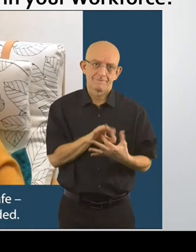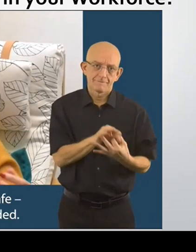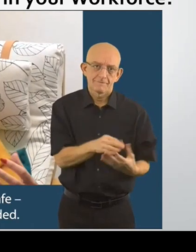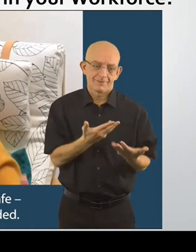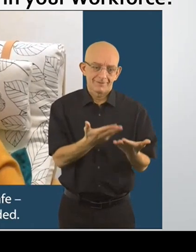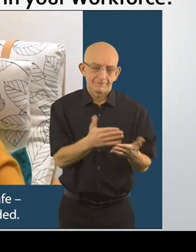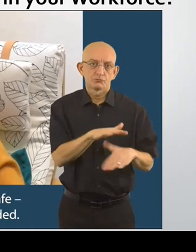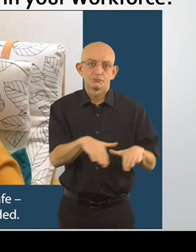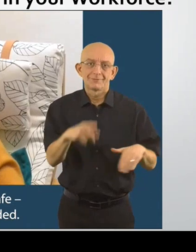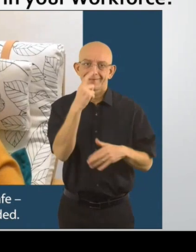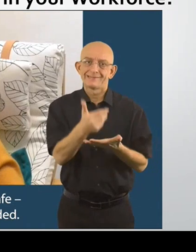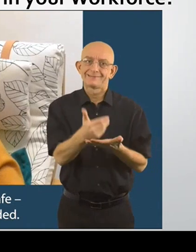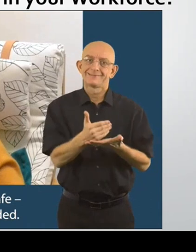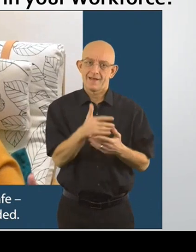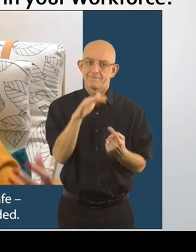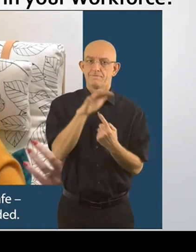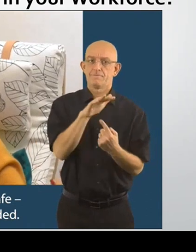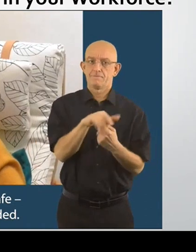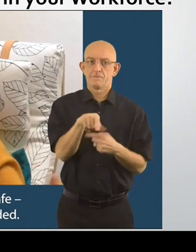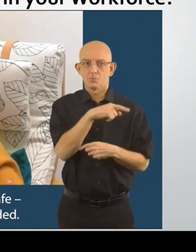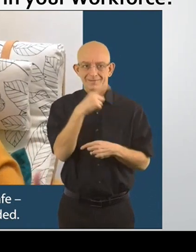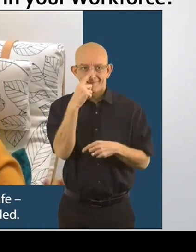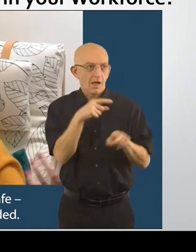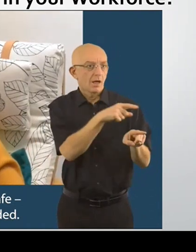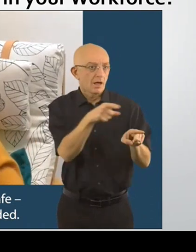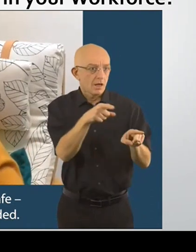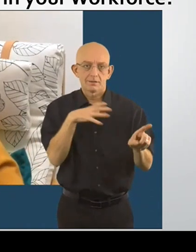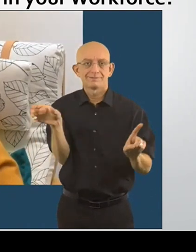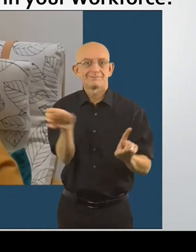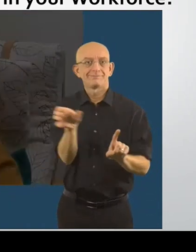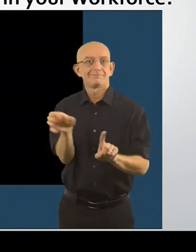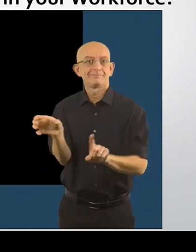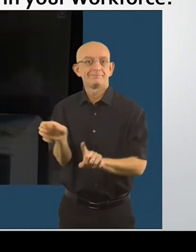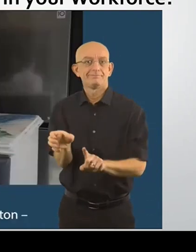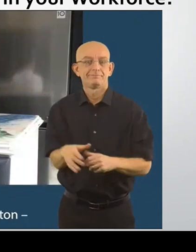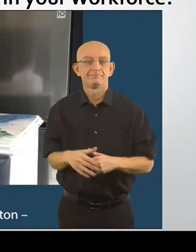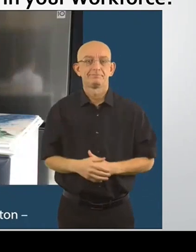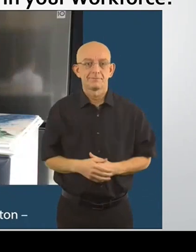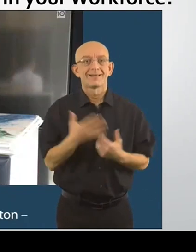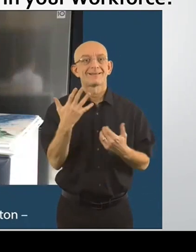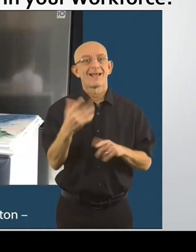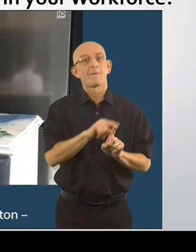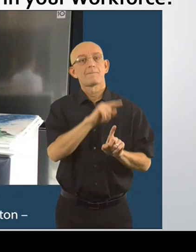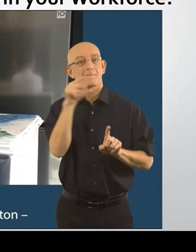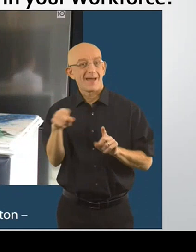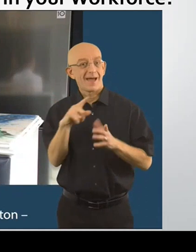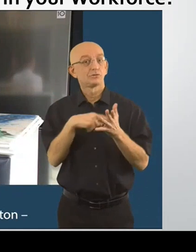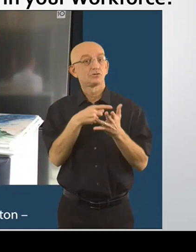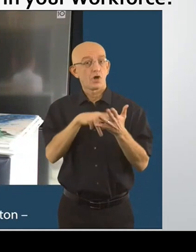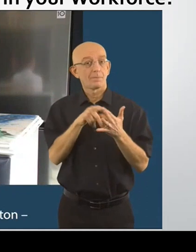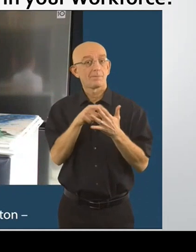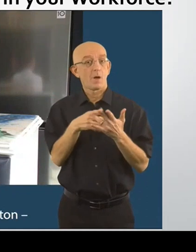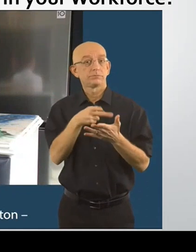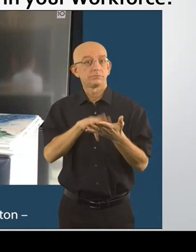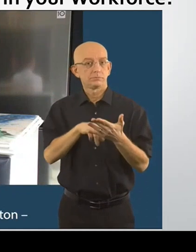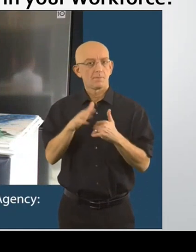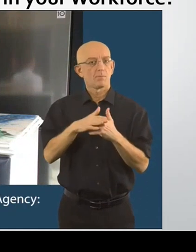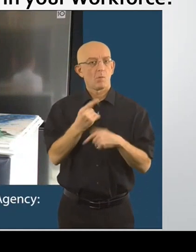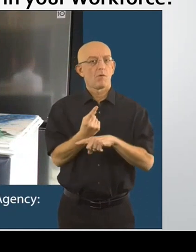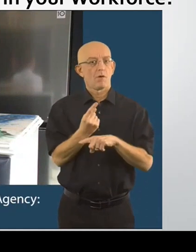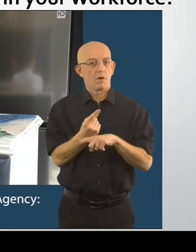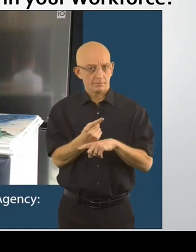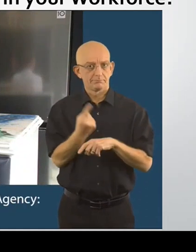and loving and can keep children safe, and we will fill the gaps where needed. We will now return to hear some more comments from John